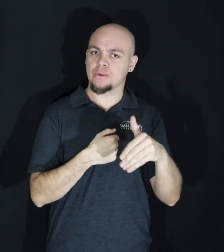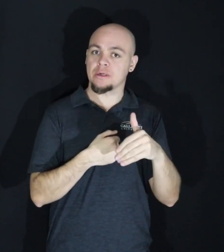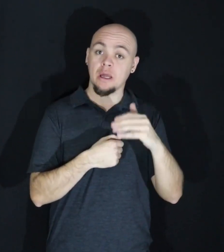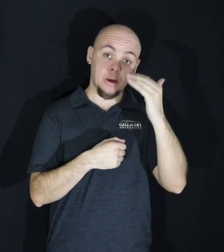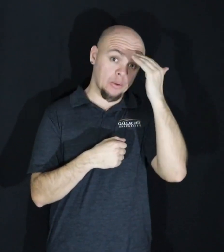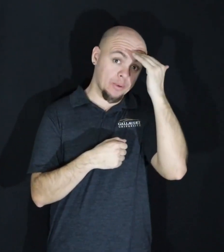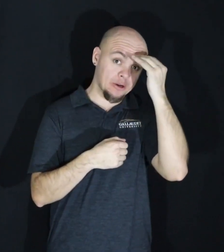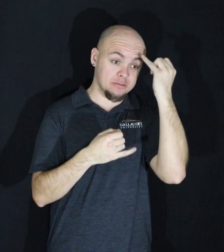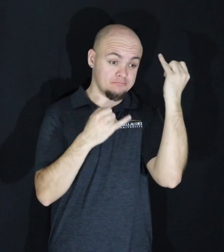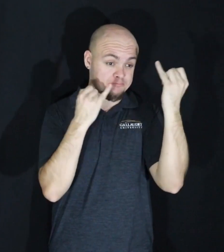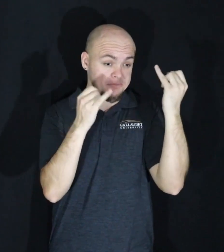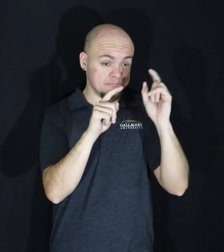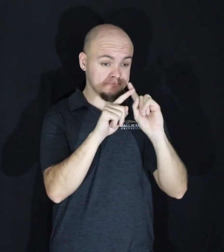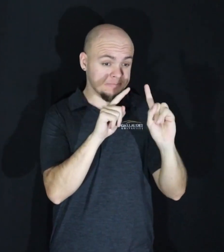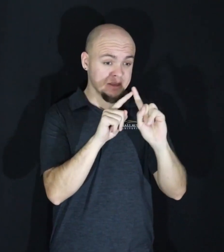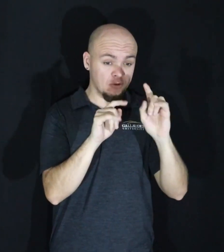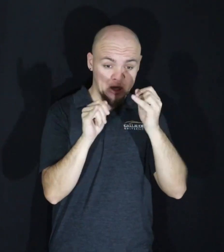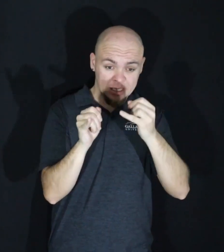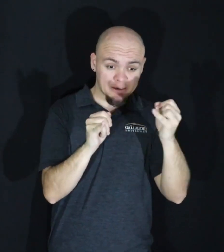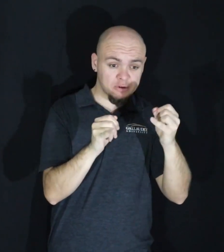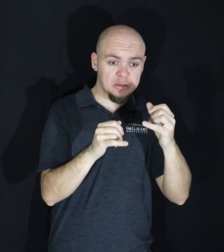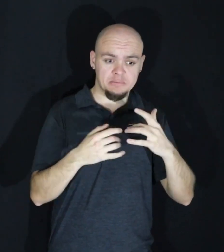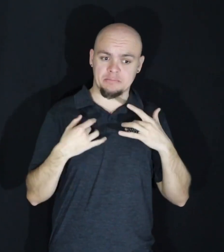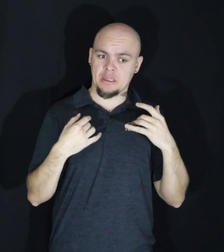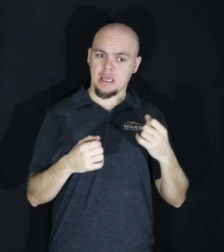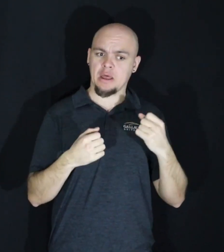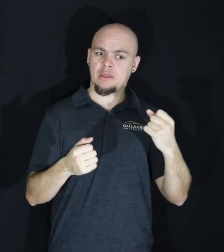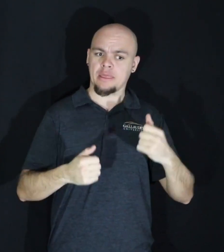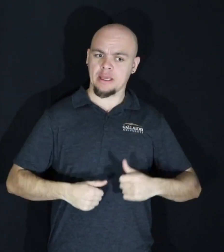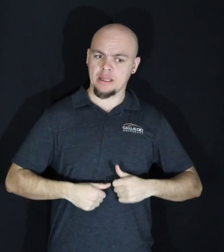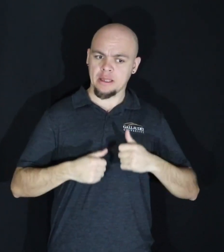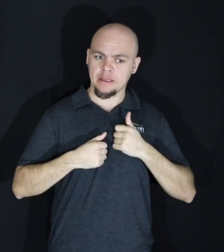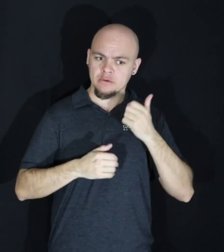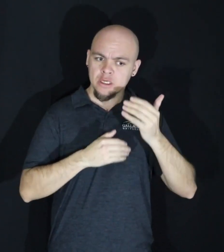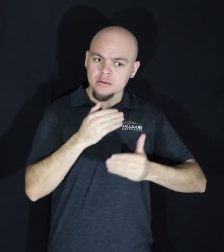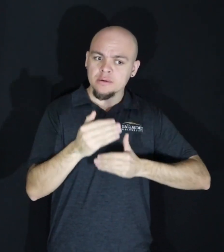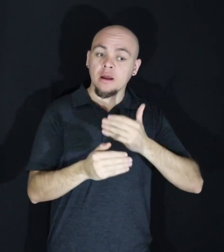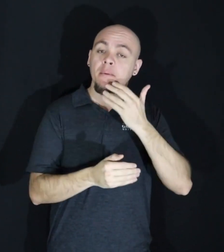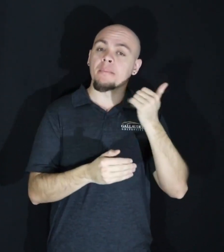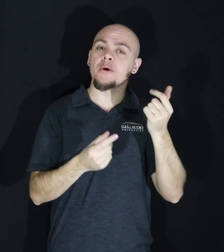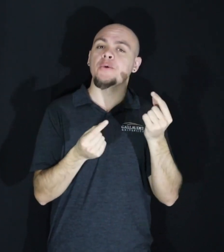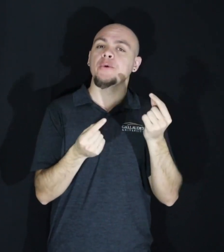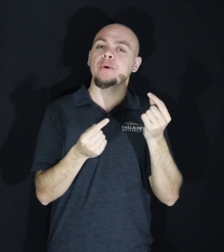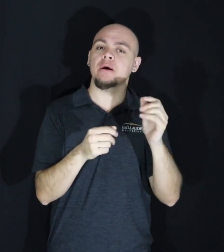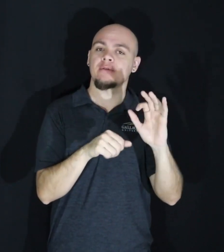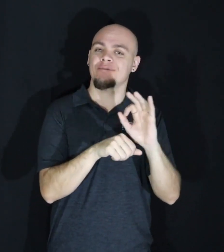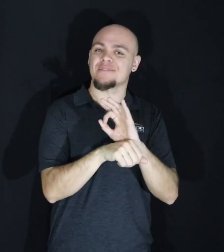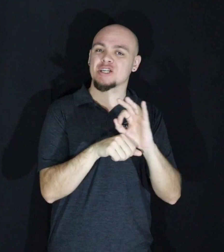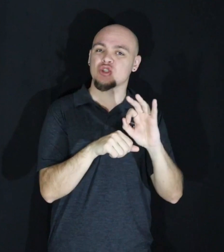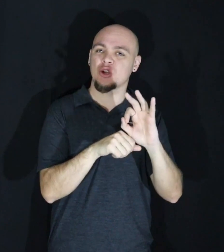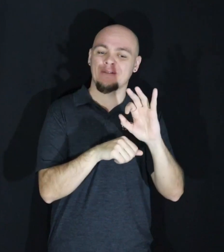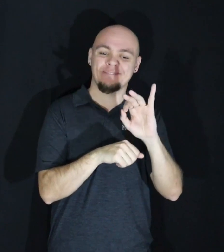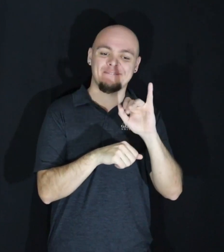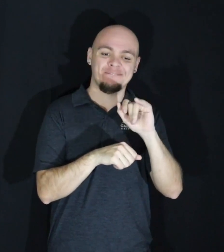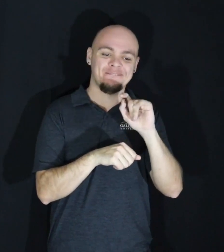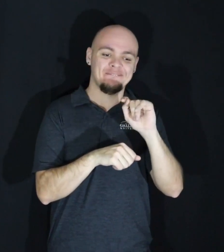and ideas on how to get these individuals living a healthier life, and the best way to do that is through functional fitness training.